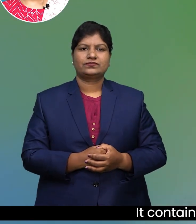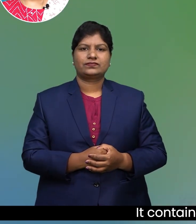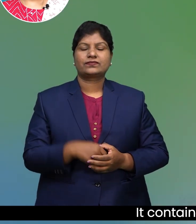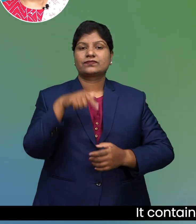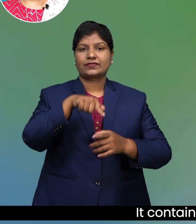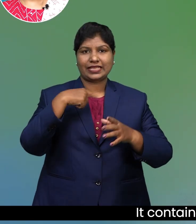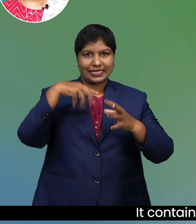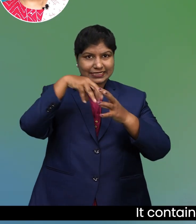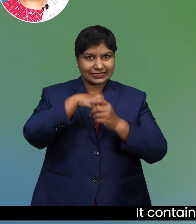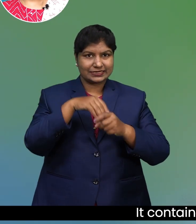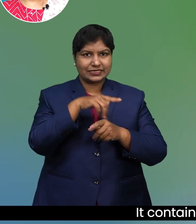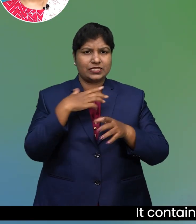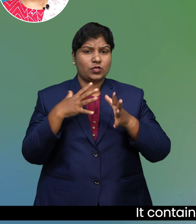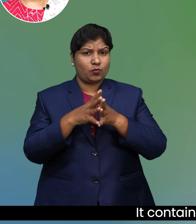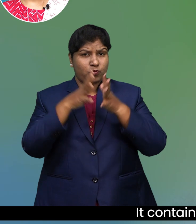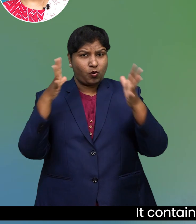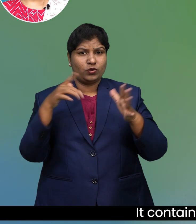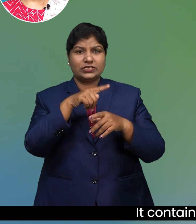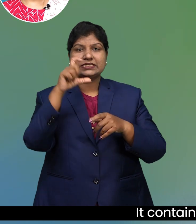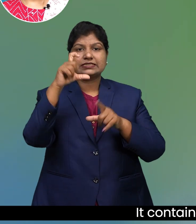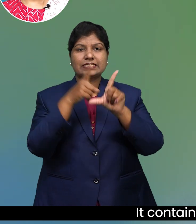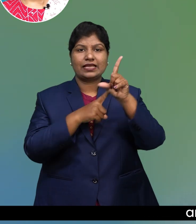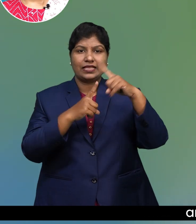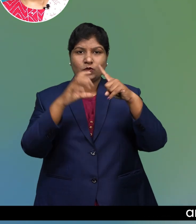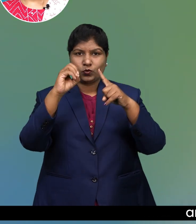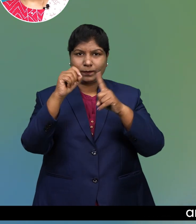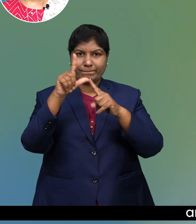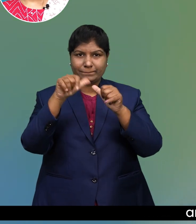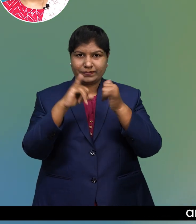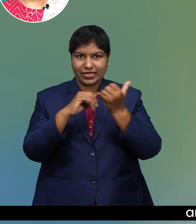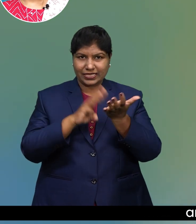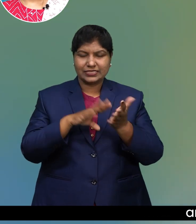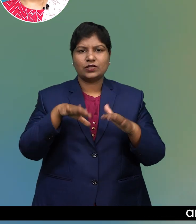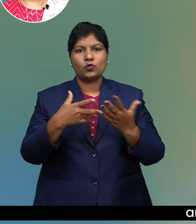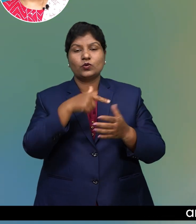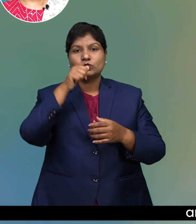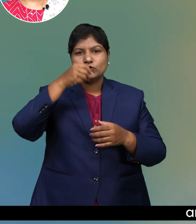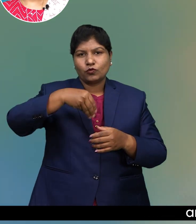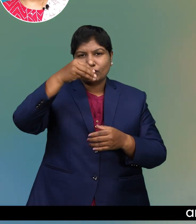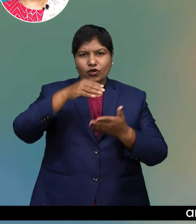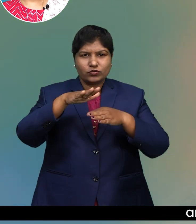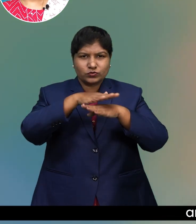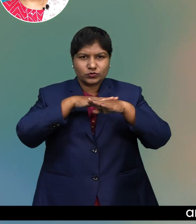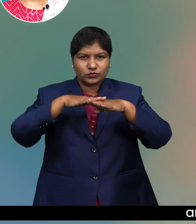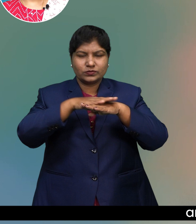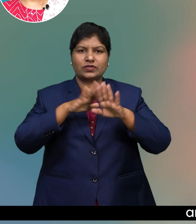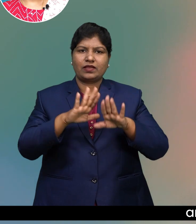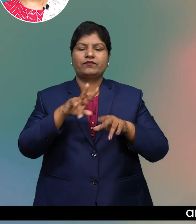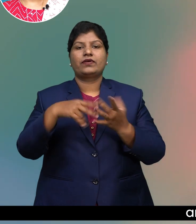It contains abundant cytoplasm and the nucleus.